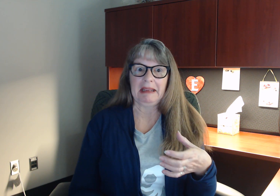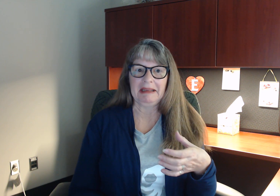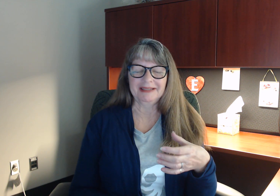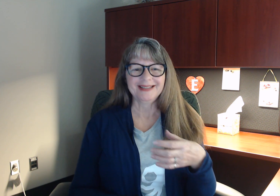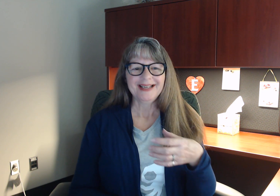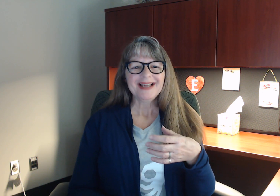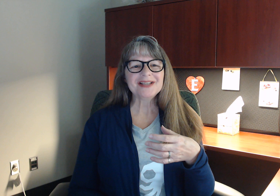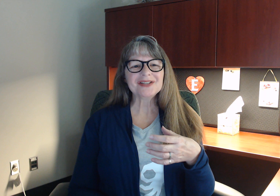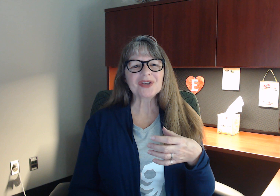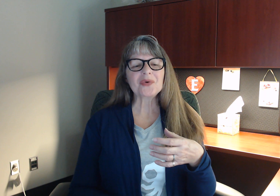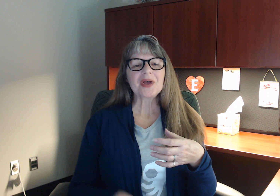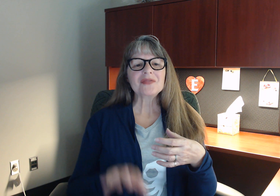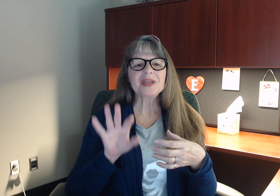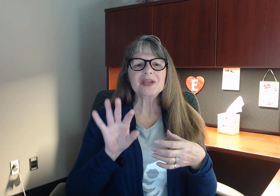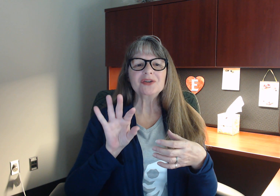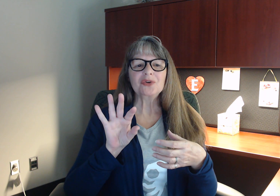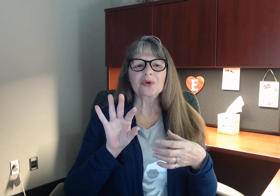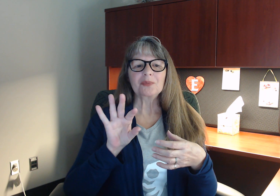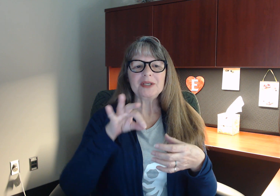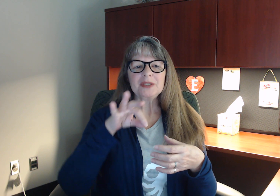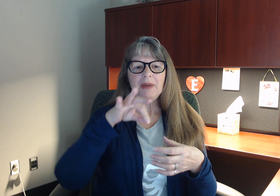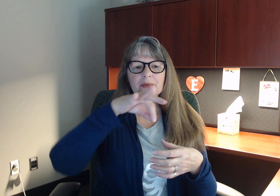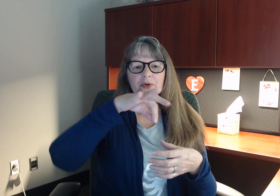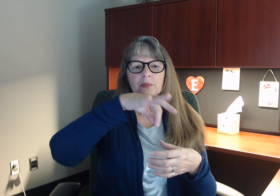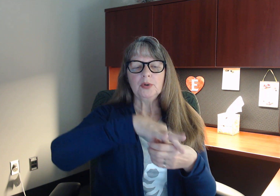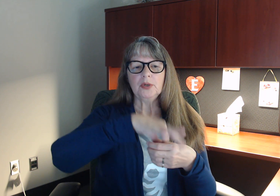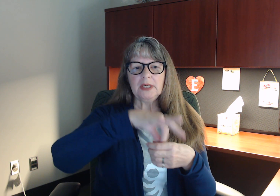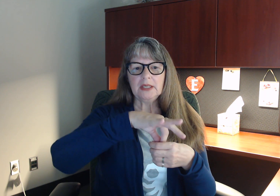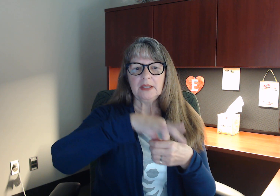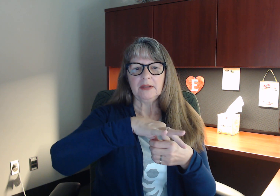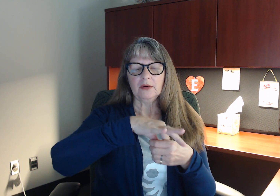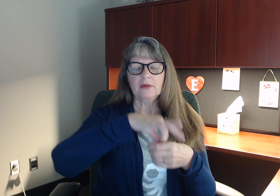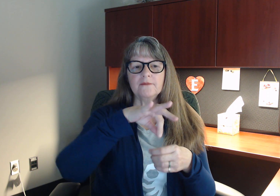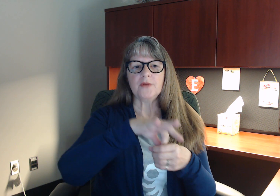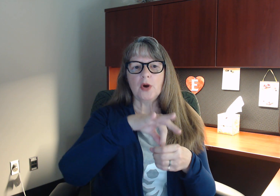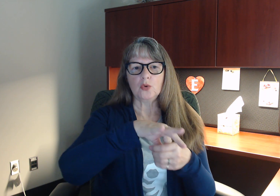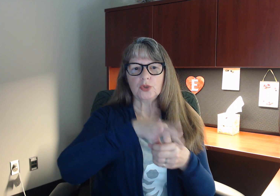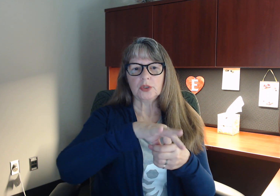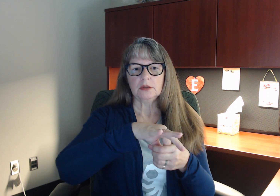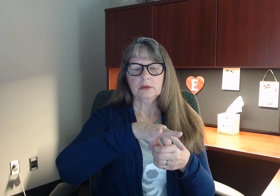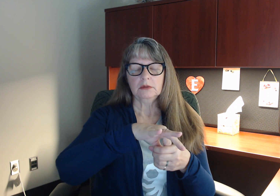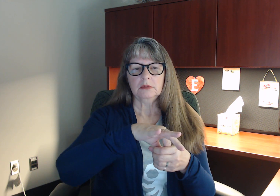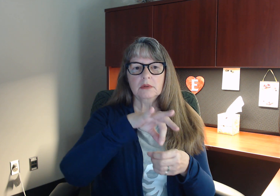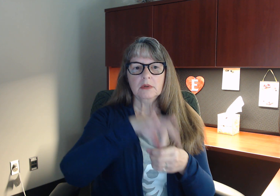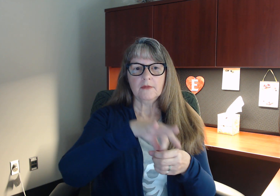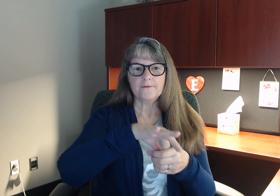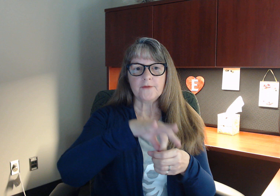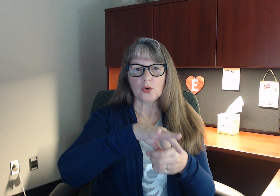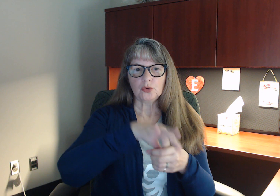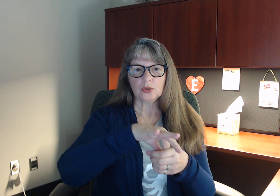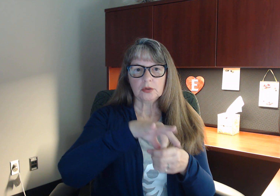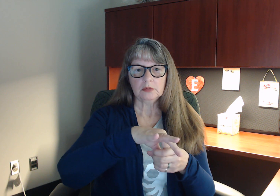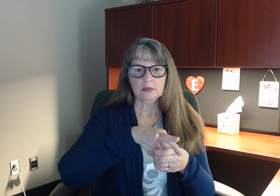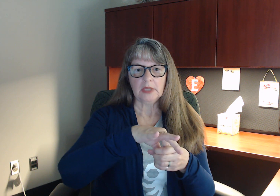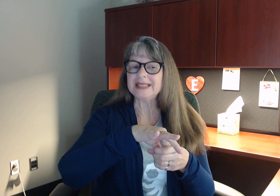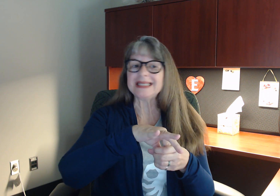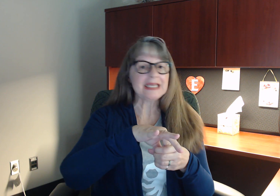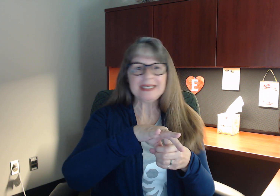can. And so then your piece of paper, you're putting it in there. Vote. Vote. And this is any type